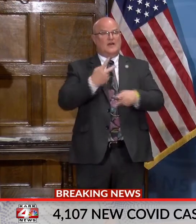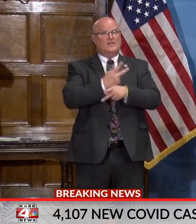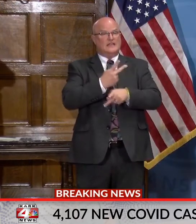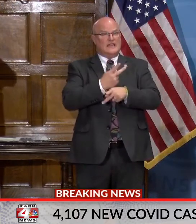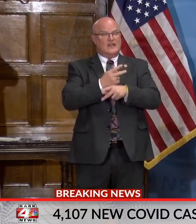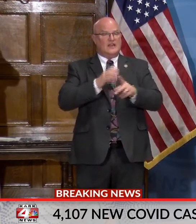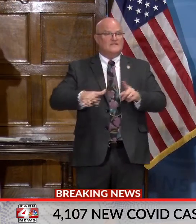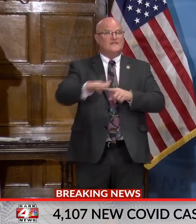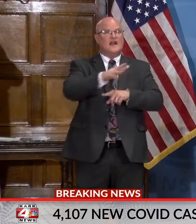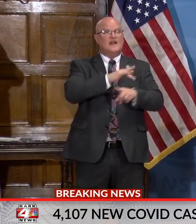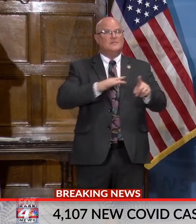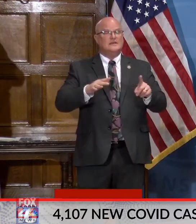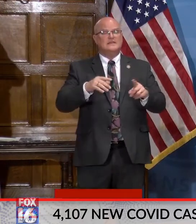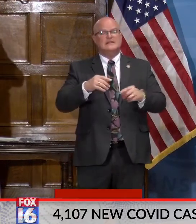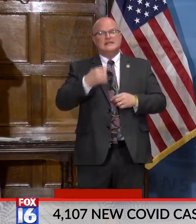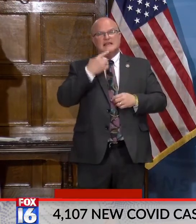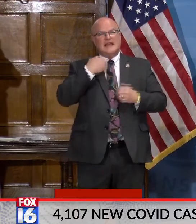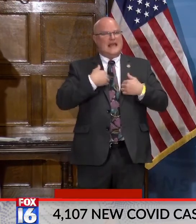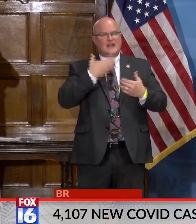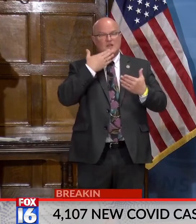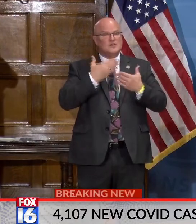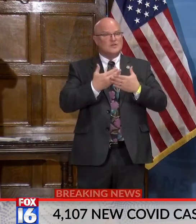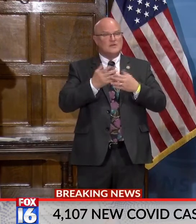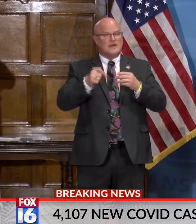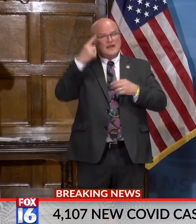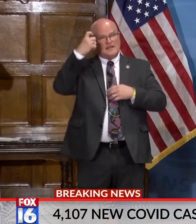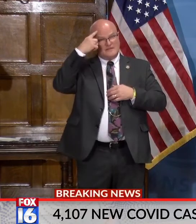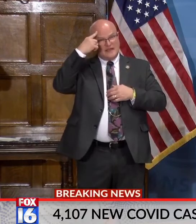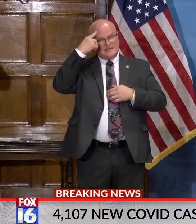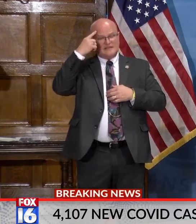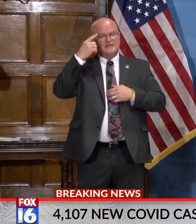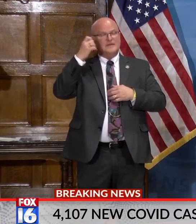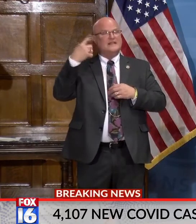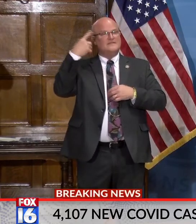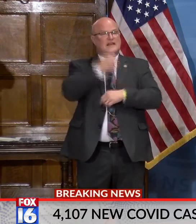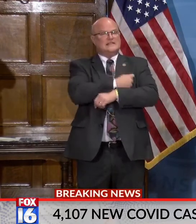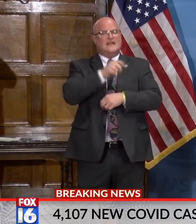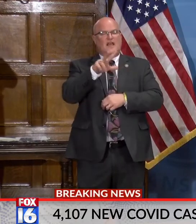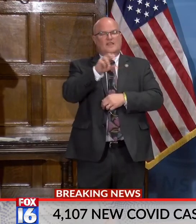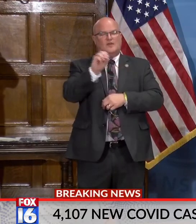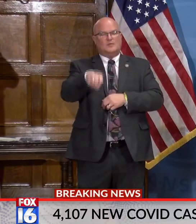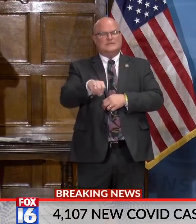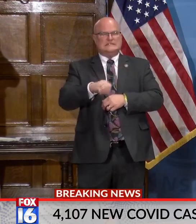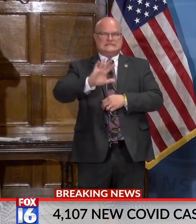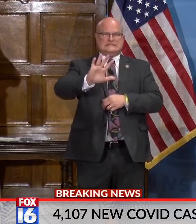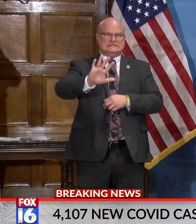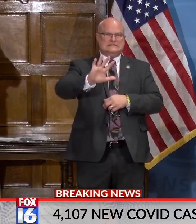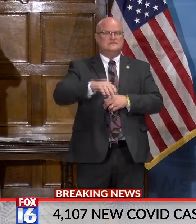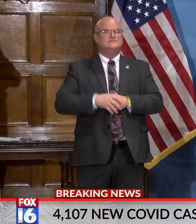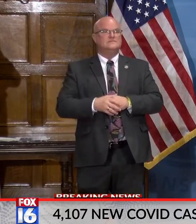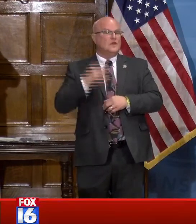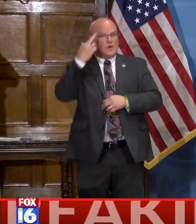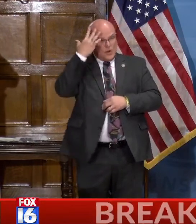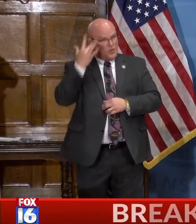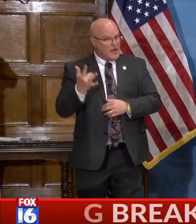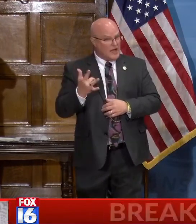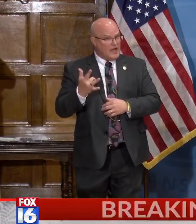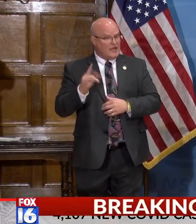with gold standard information about the safety of the vaccine, 30% are reluctant to get the vaccine. And the main reason